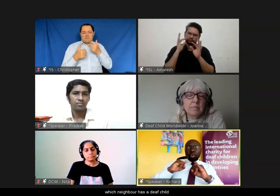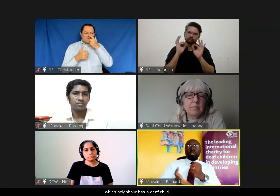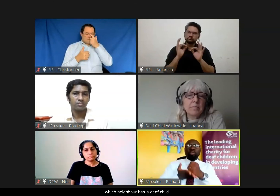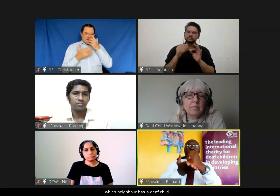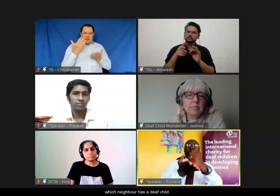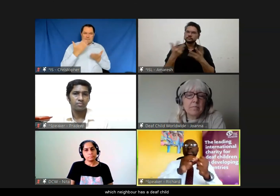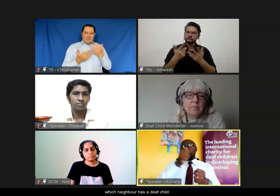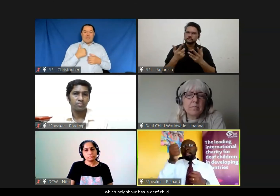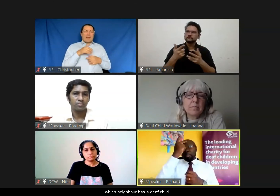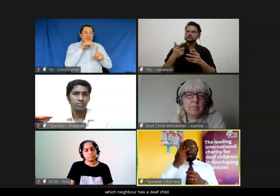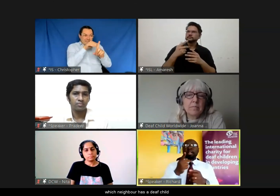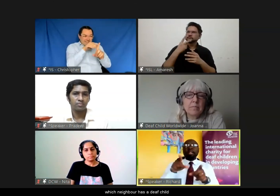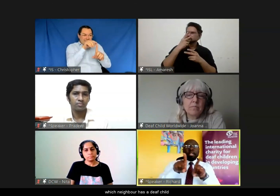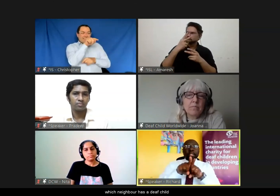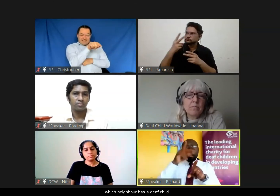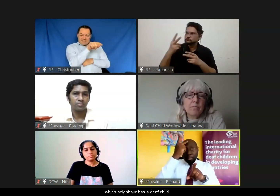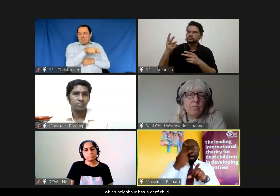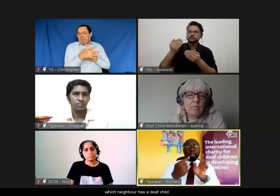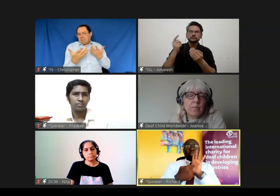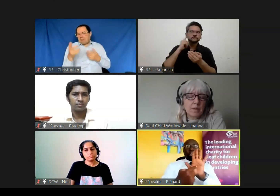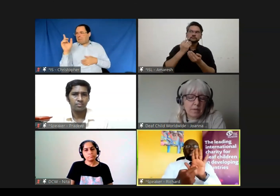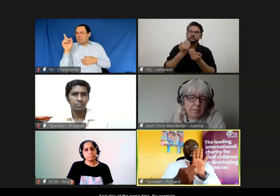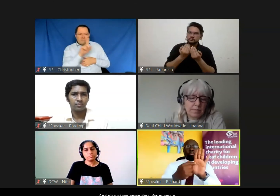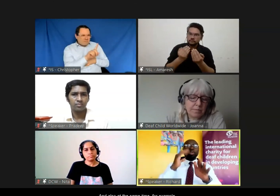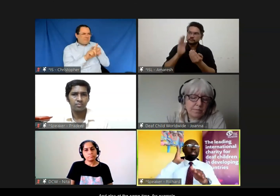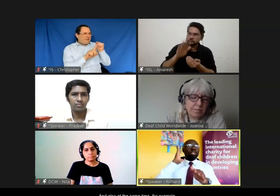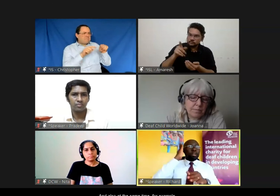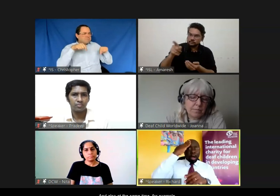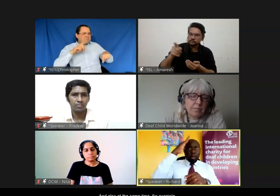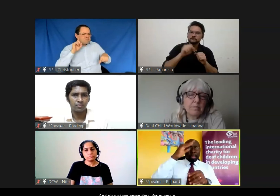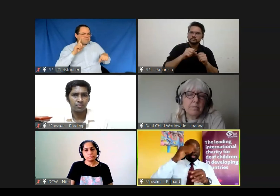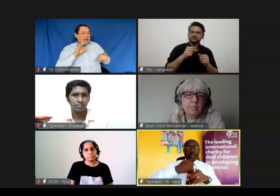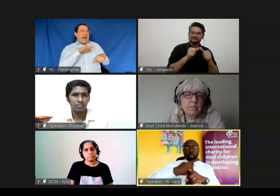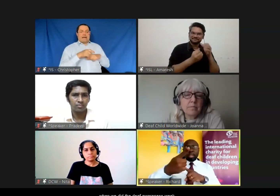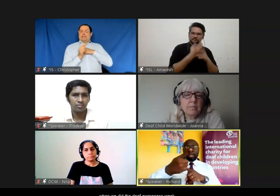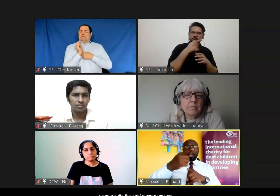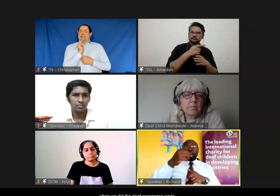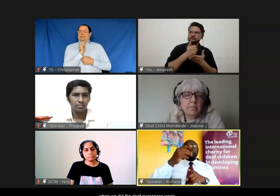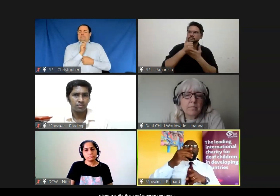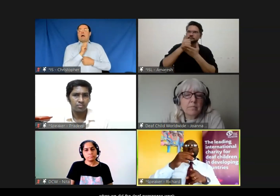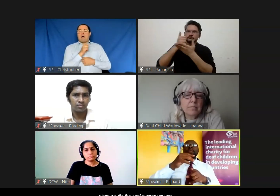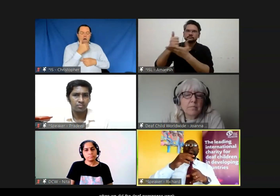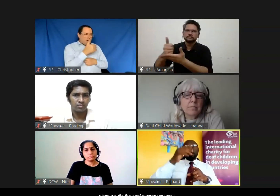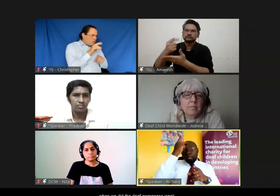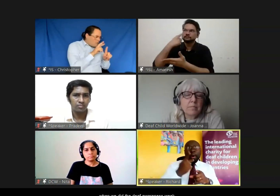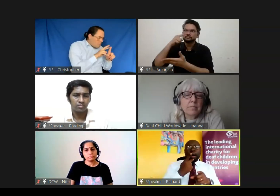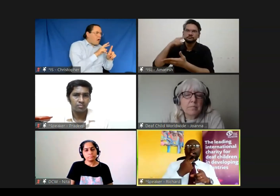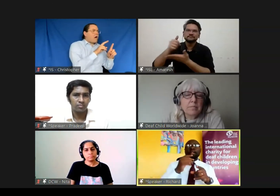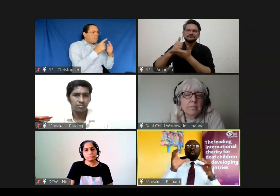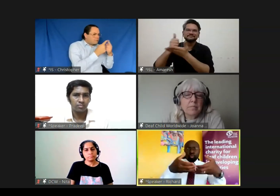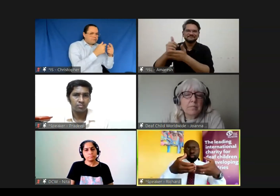a deaf child, and they will try and help these parents. And also at the same time, for example, when we did the Deaf Awareness